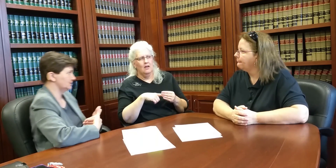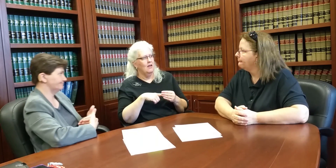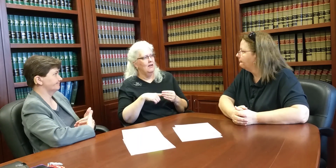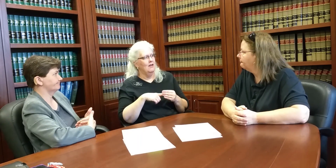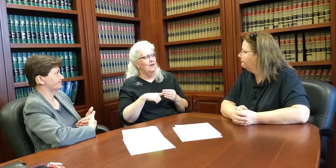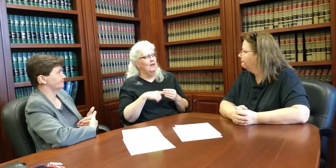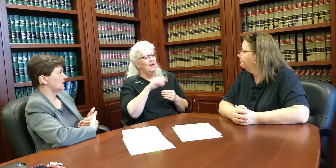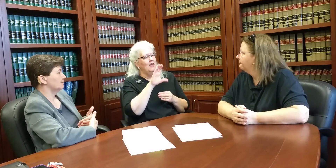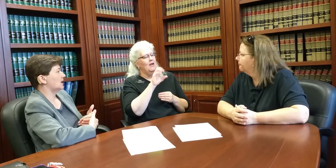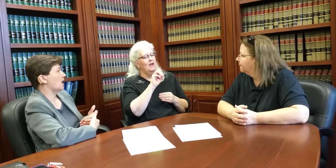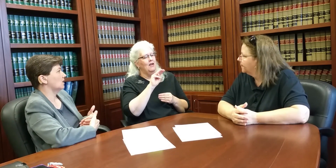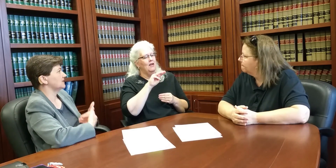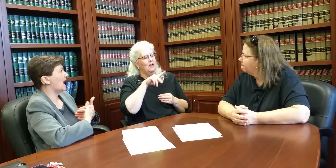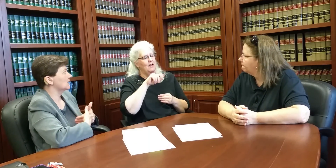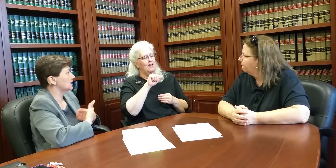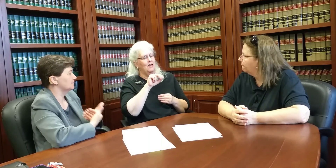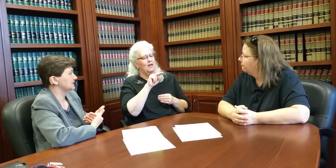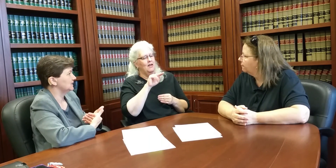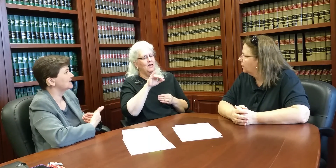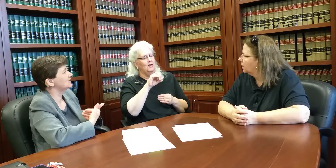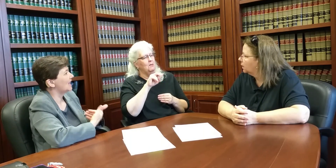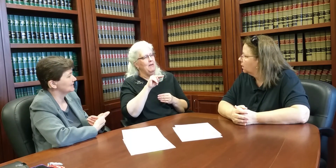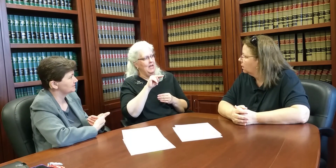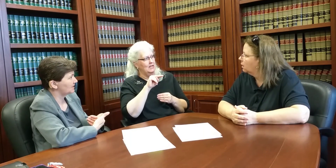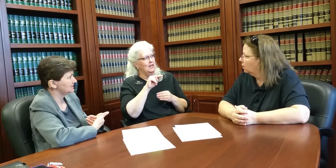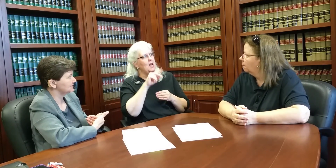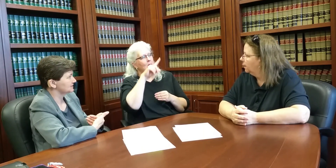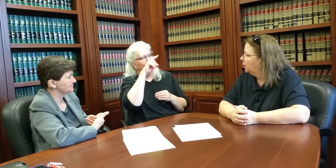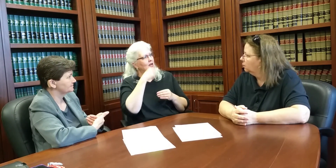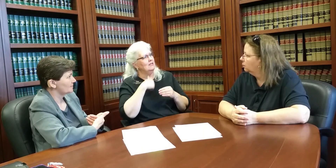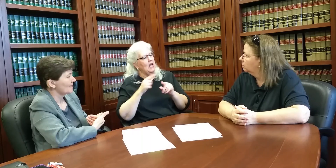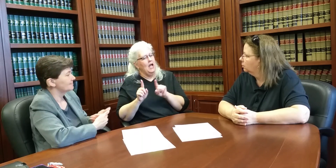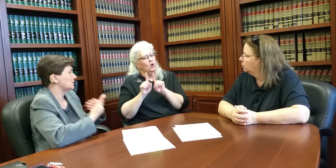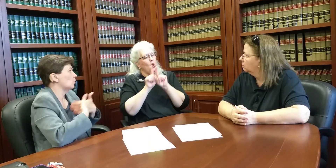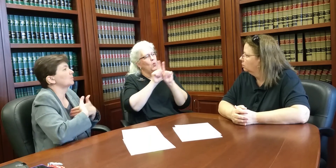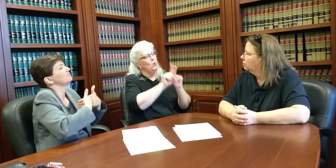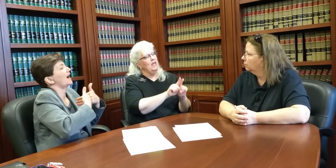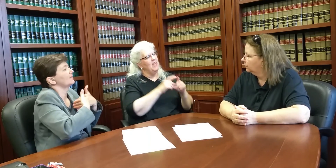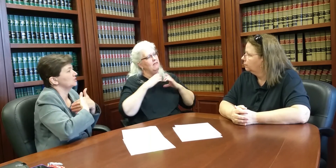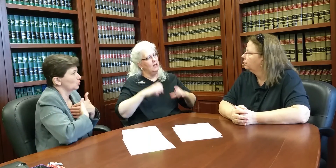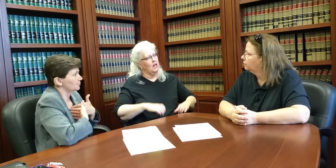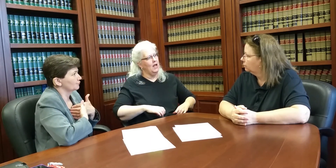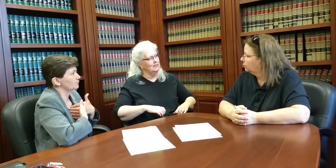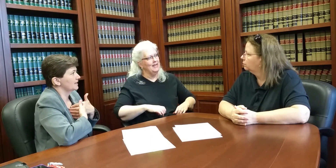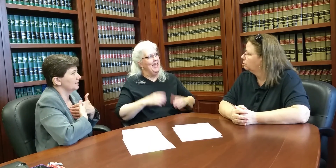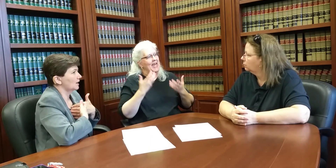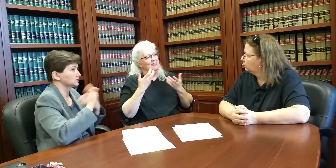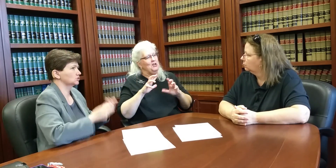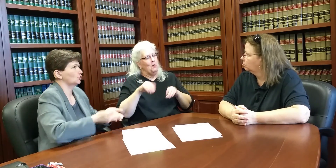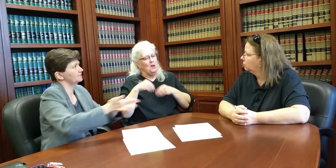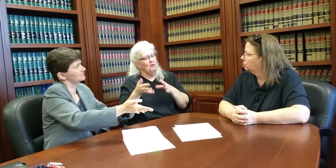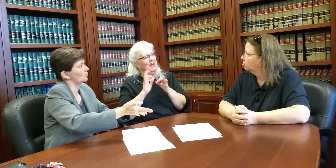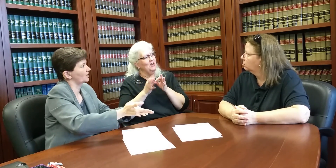companion, because I accompany clients places. They don't want to provide an interpreter for me because the service is for the